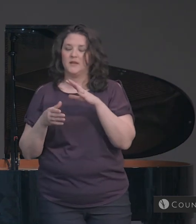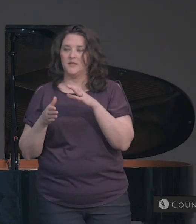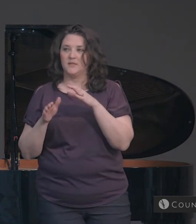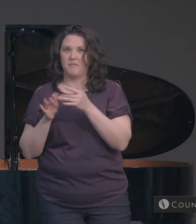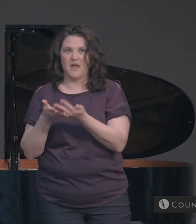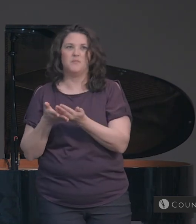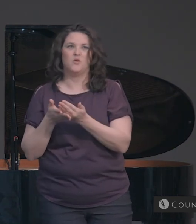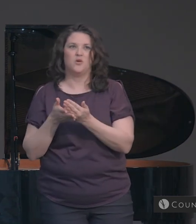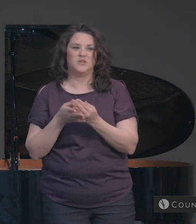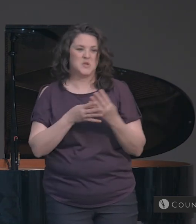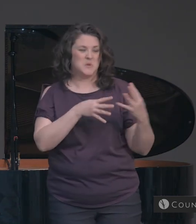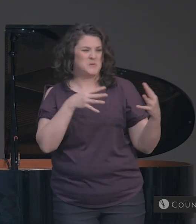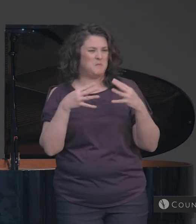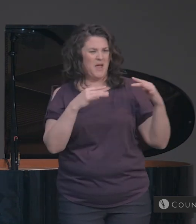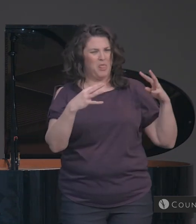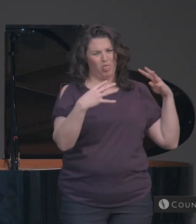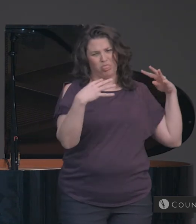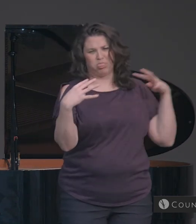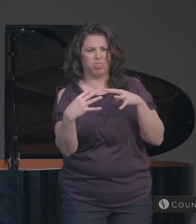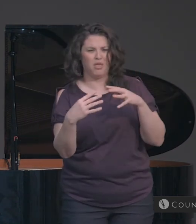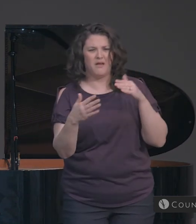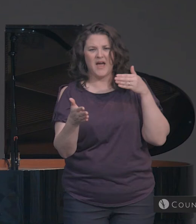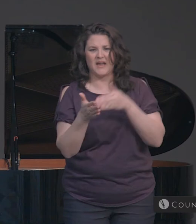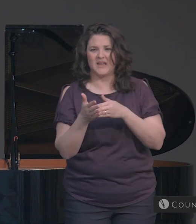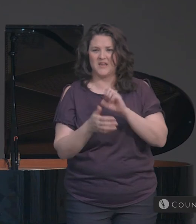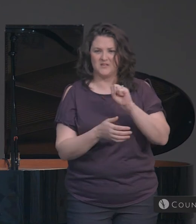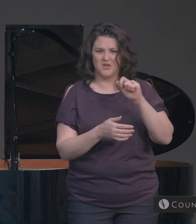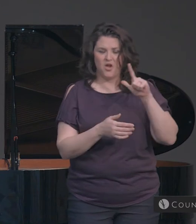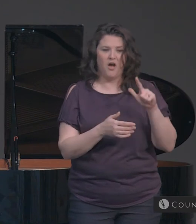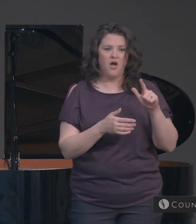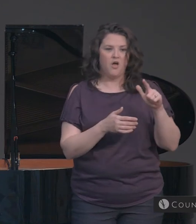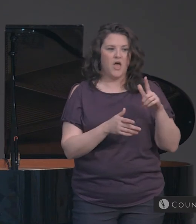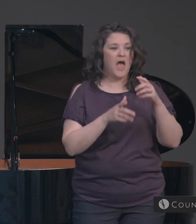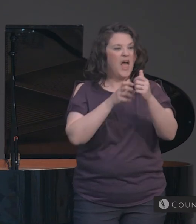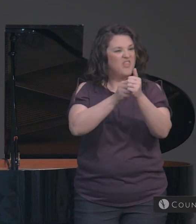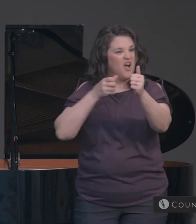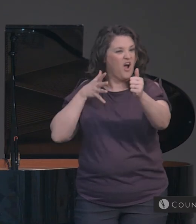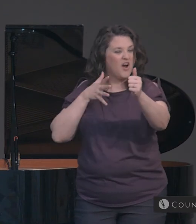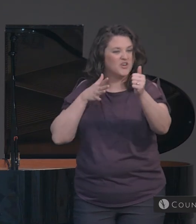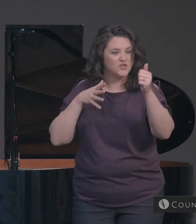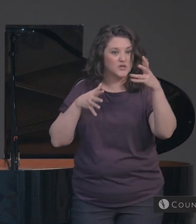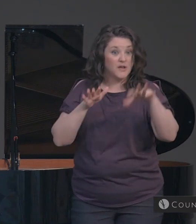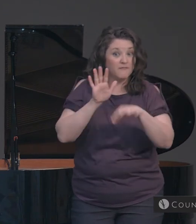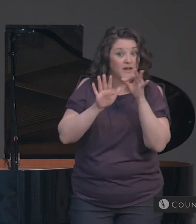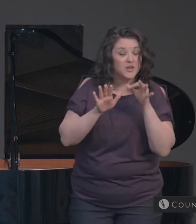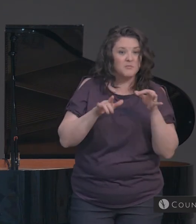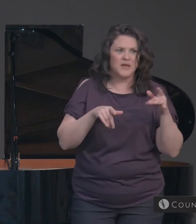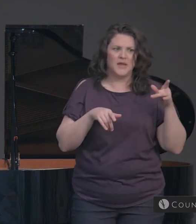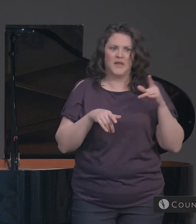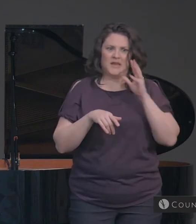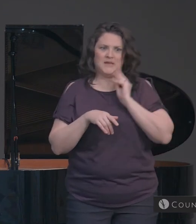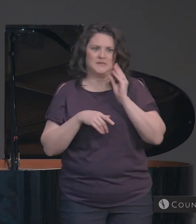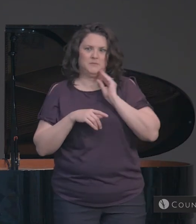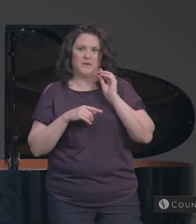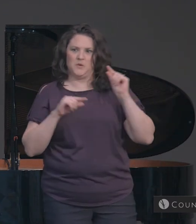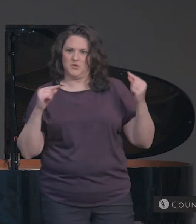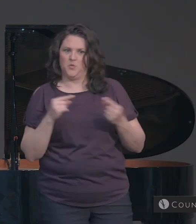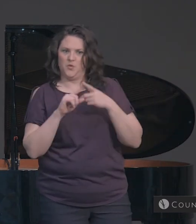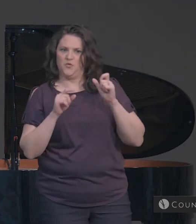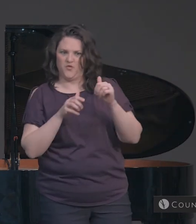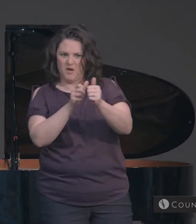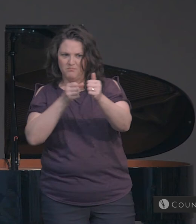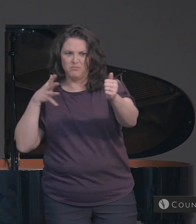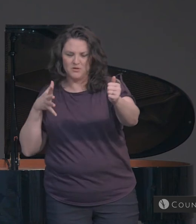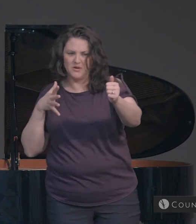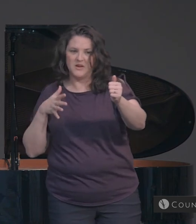pressed hard against Saul, and the archers found him, and he was badly wounded by the archers. Then Saul said to